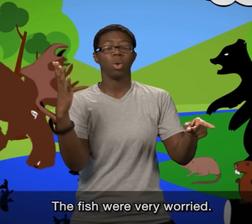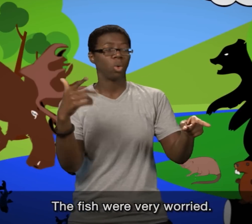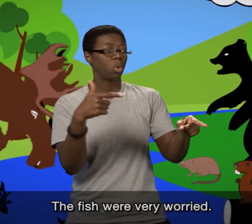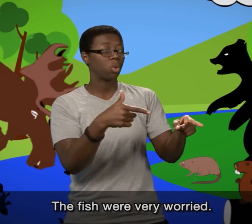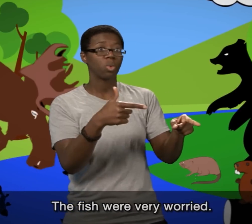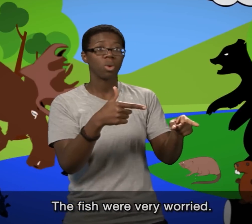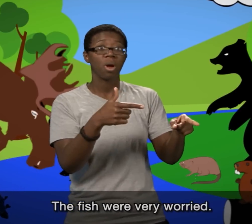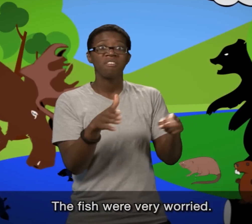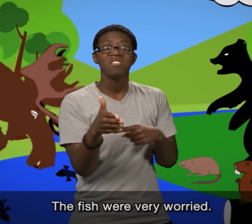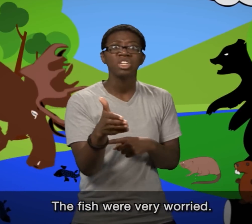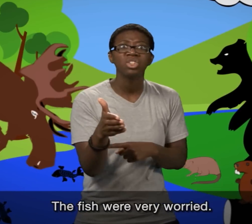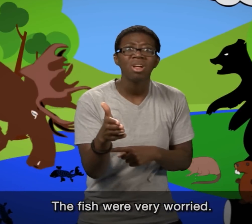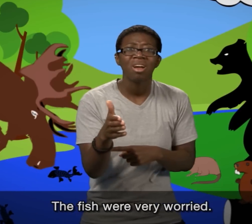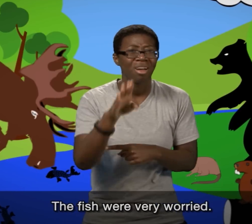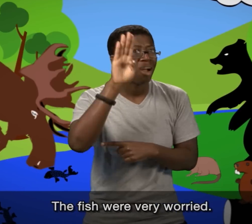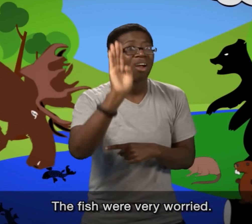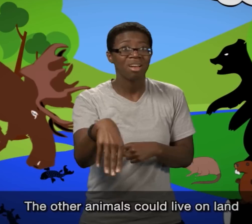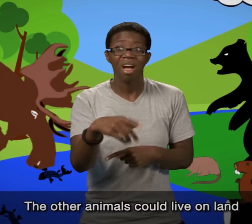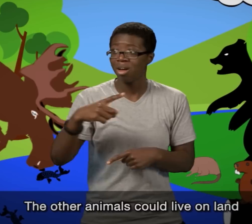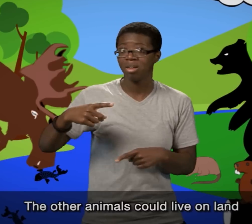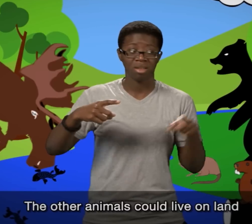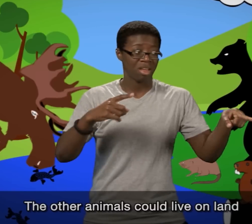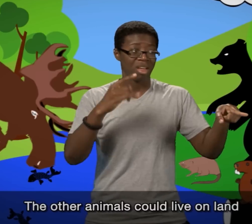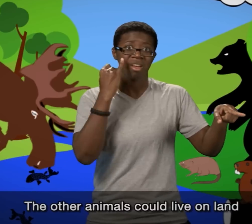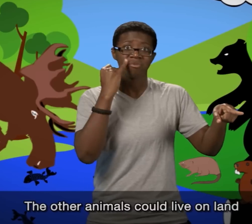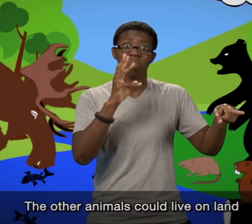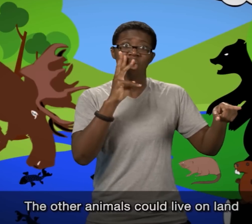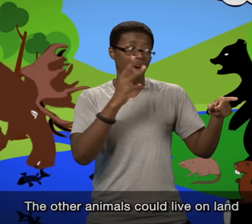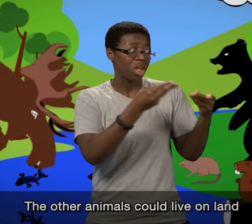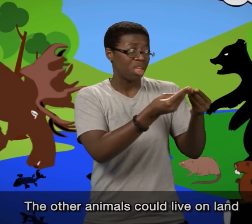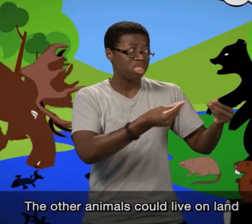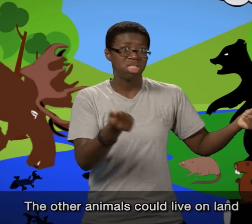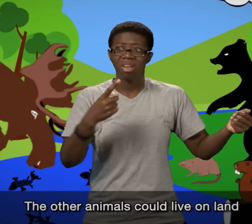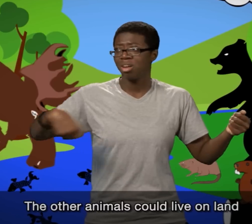The fish were very worried. The other animals could live on land